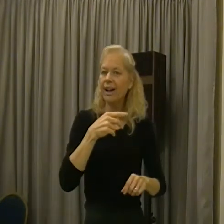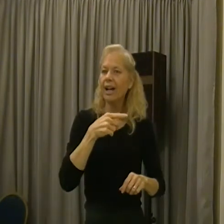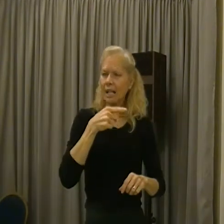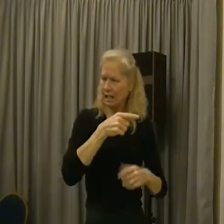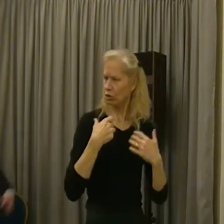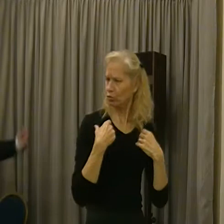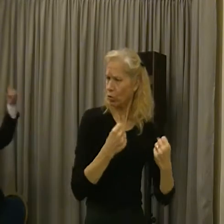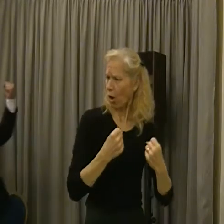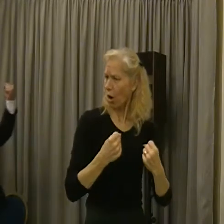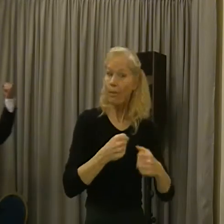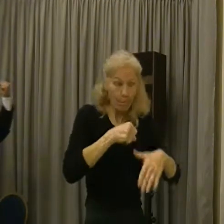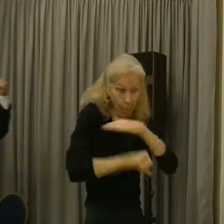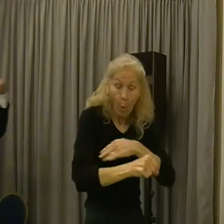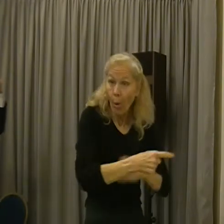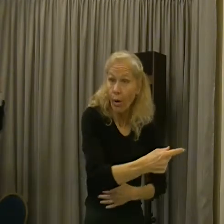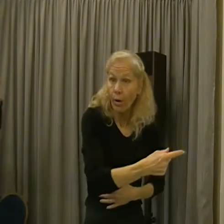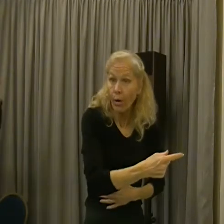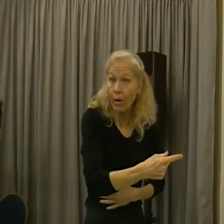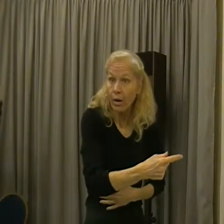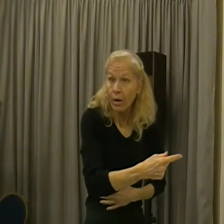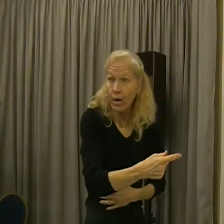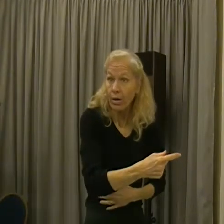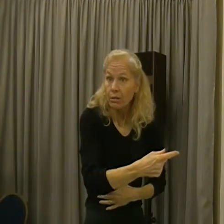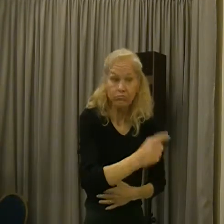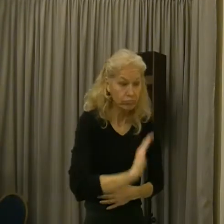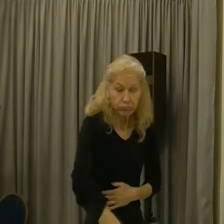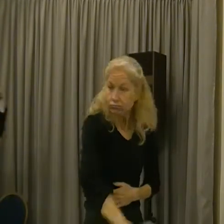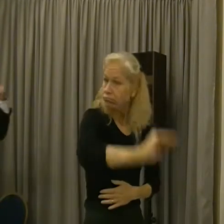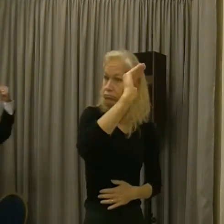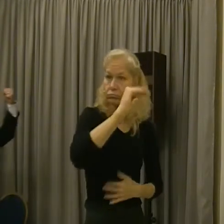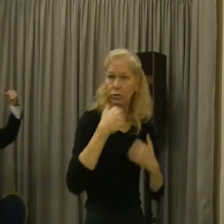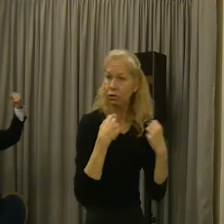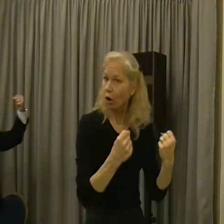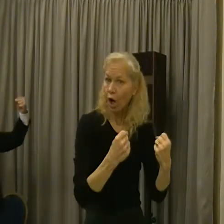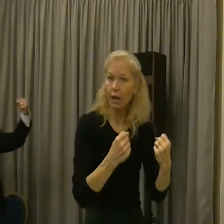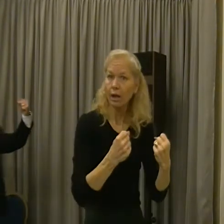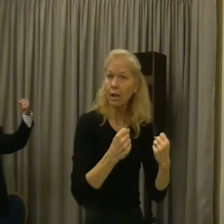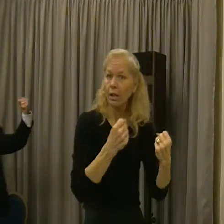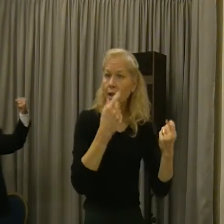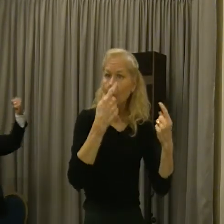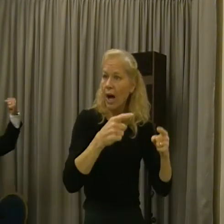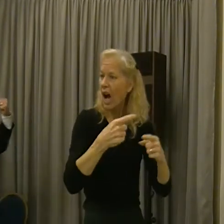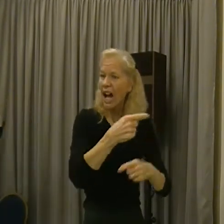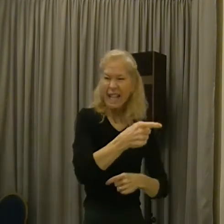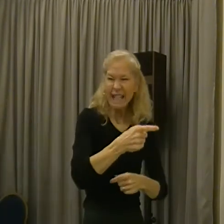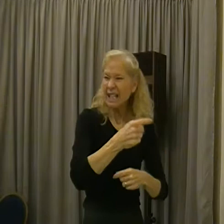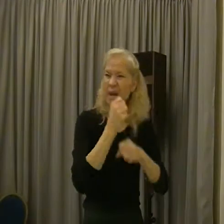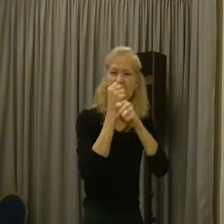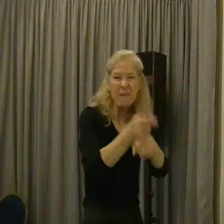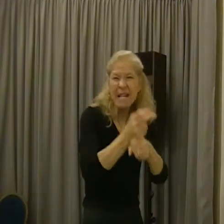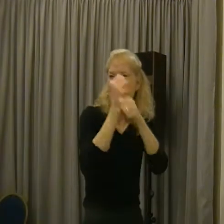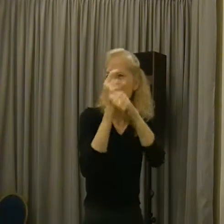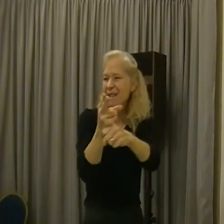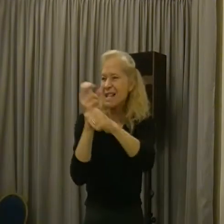it, and he took those gates on his shoulders and dragged the gates up to the top of the mountain. Woo! Yay,